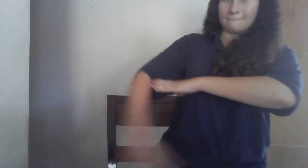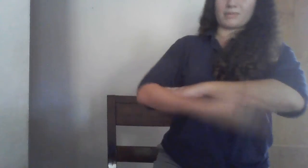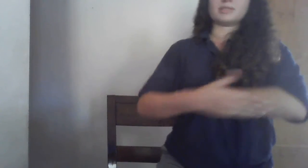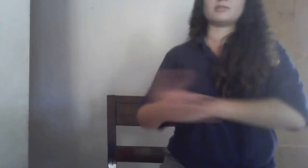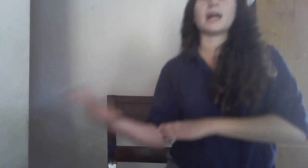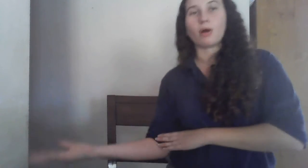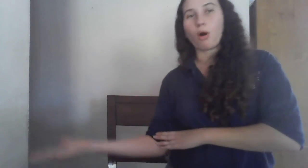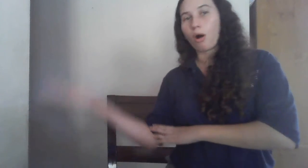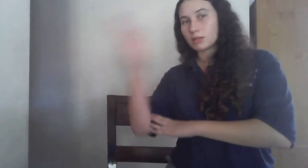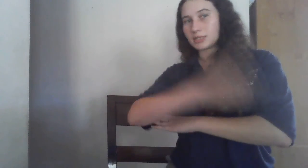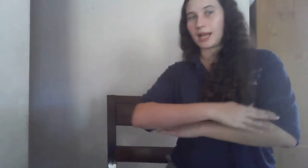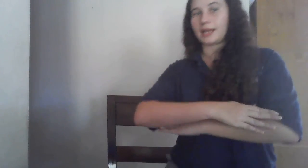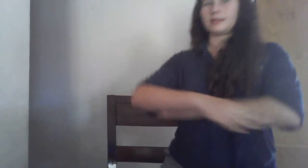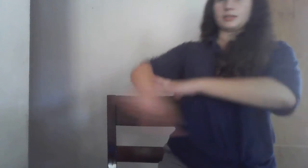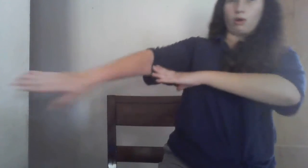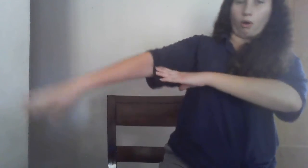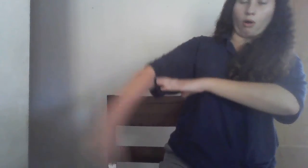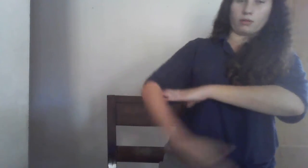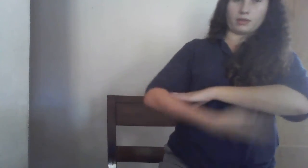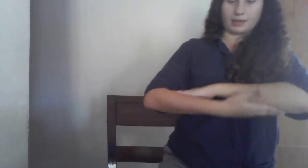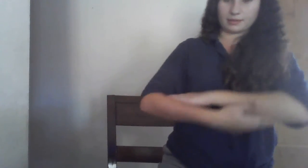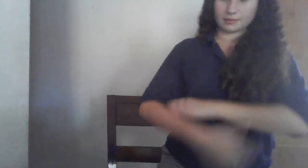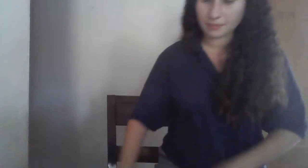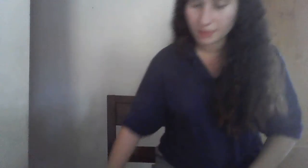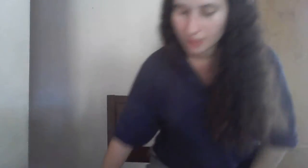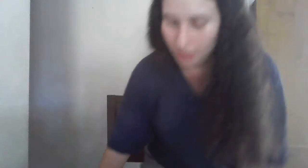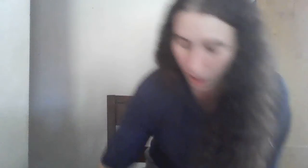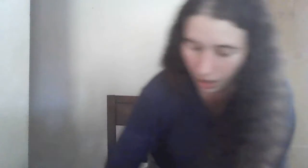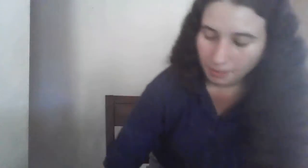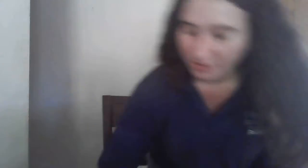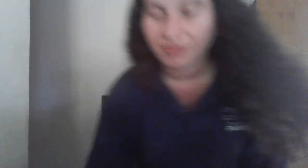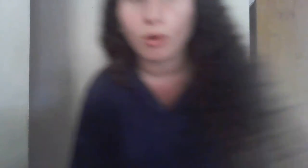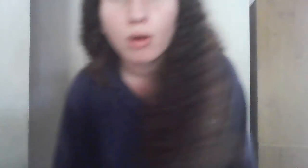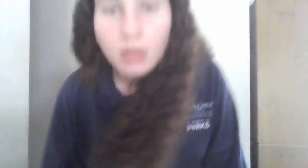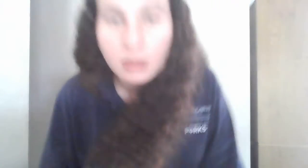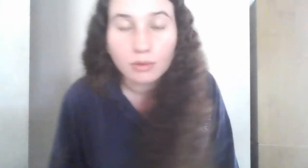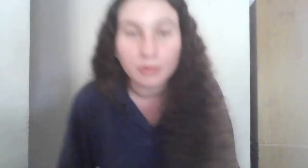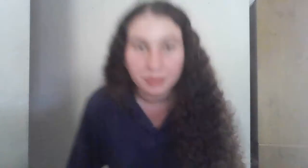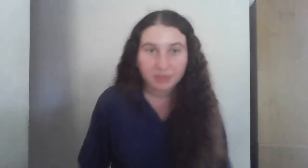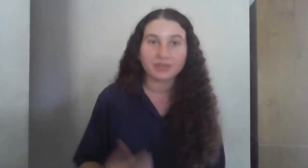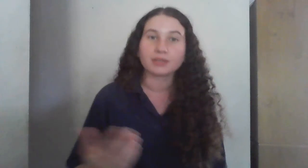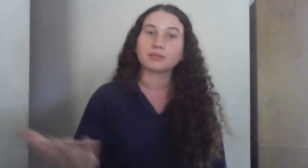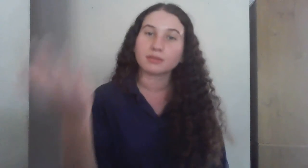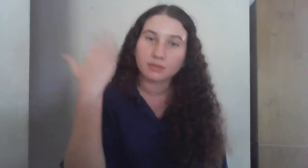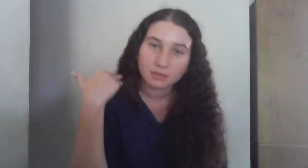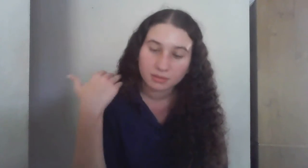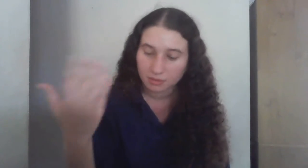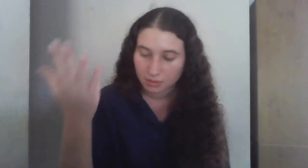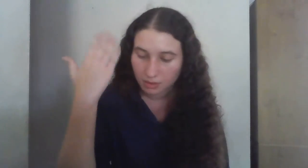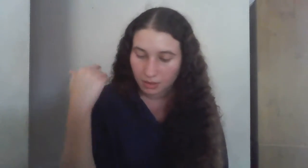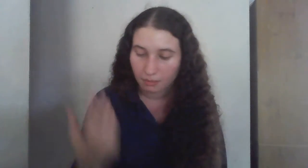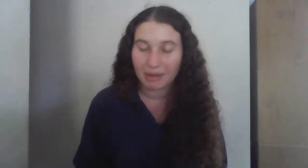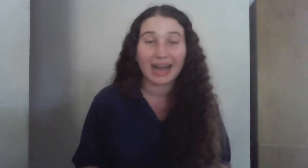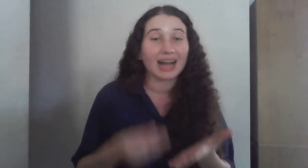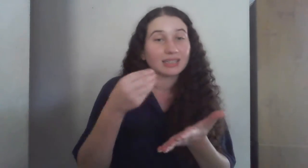Now you had all day, all night. Before or previous. By.